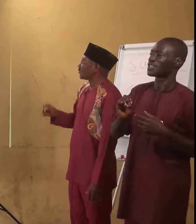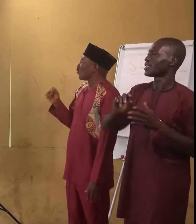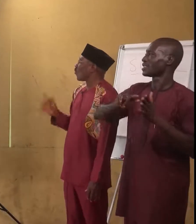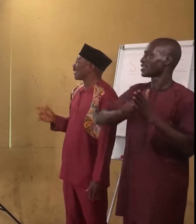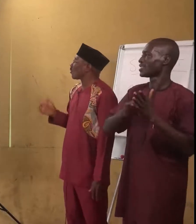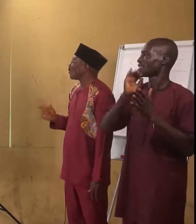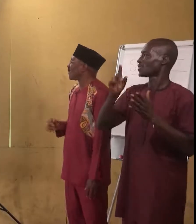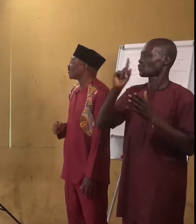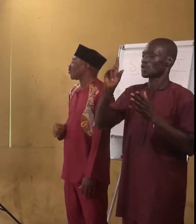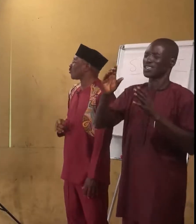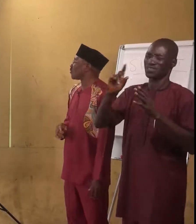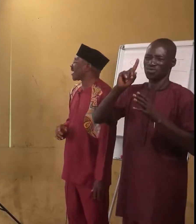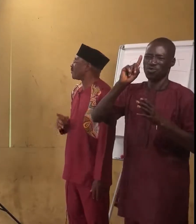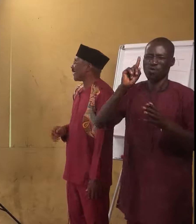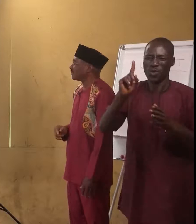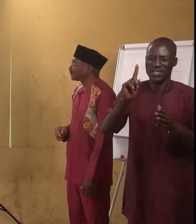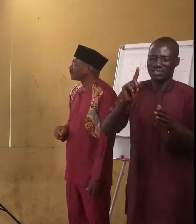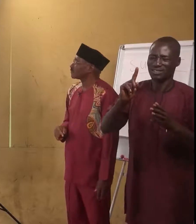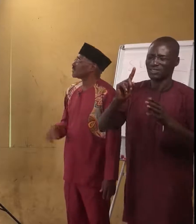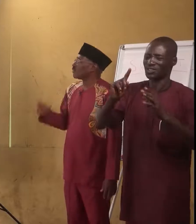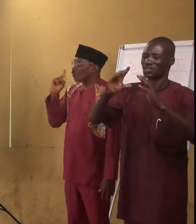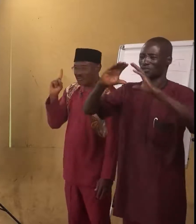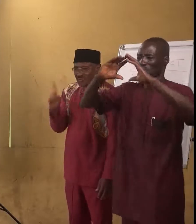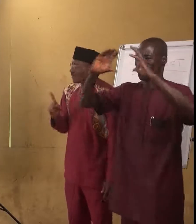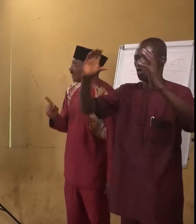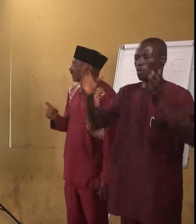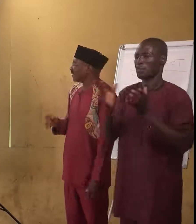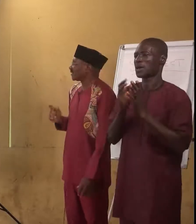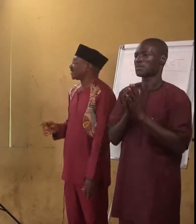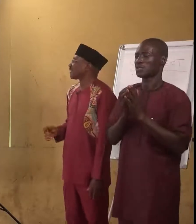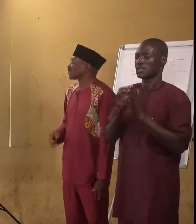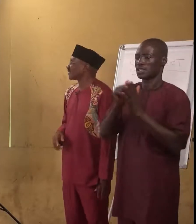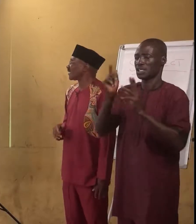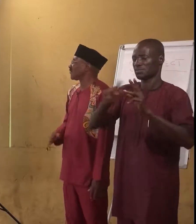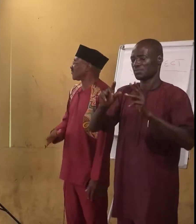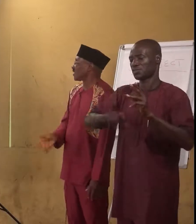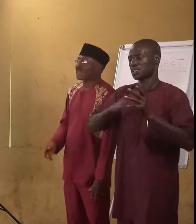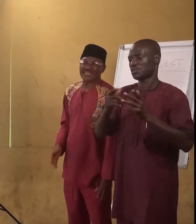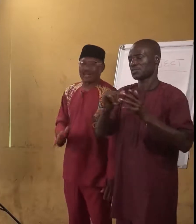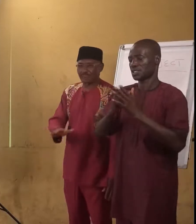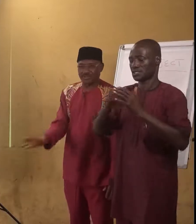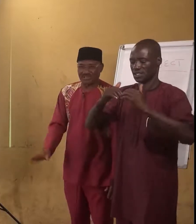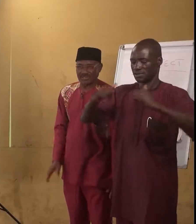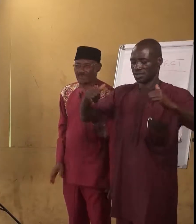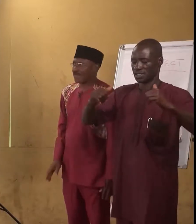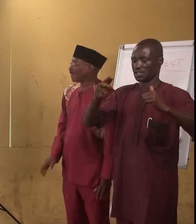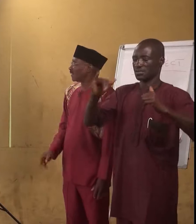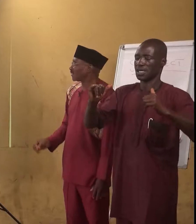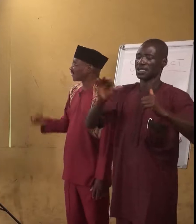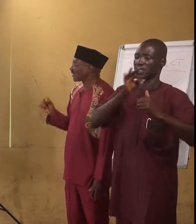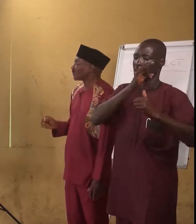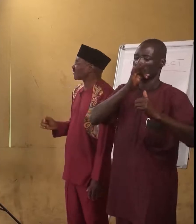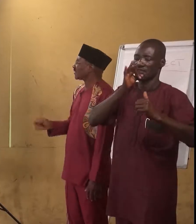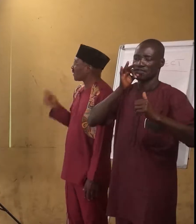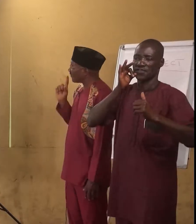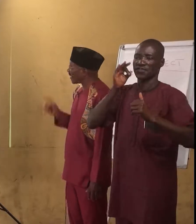is one compound occupied by one family. It is separated by farmland and bushes. It